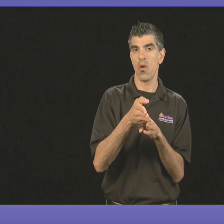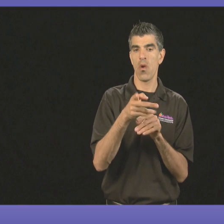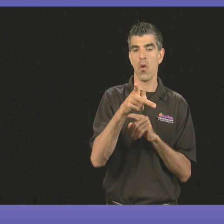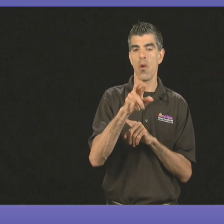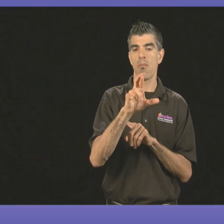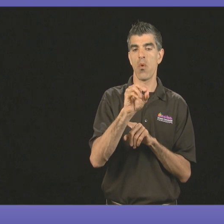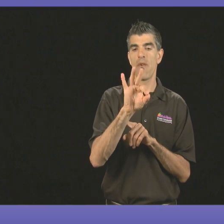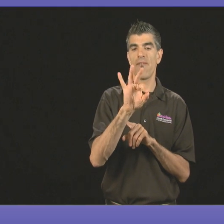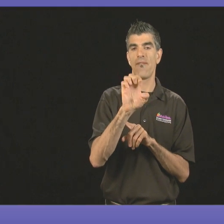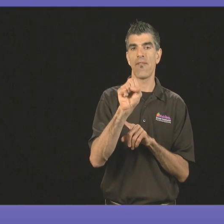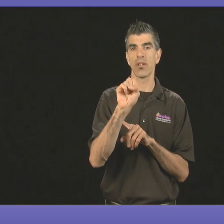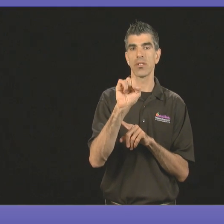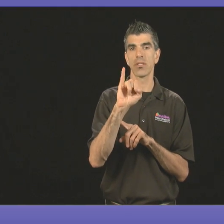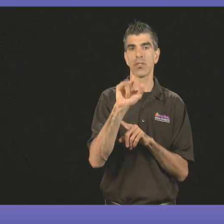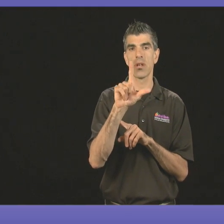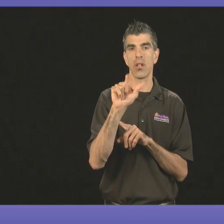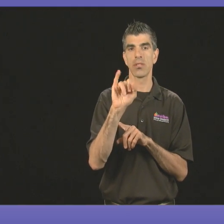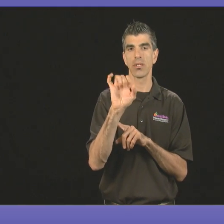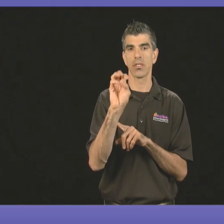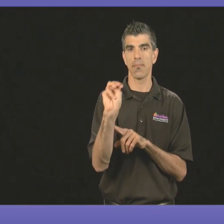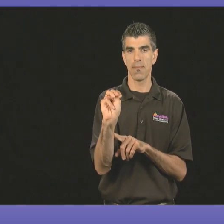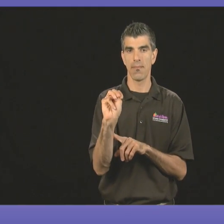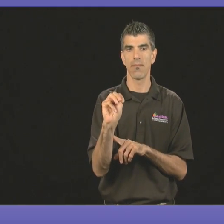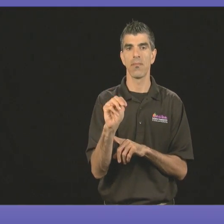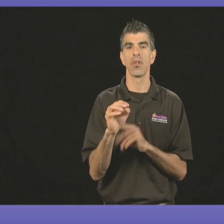The second tenet is professionalism.